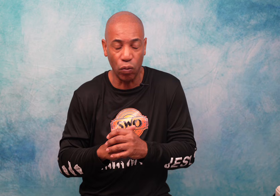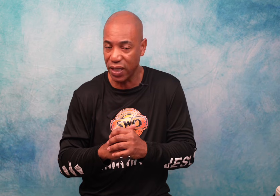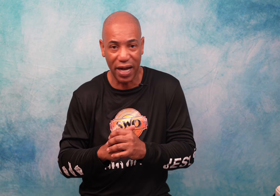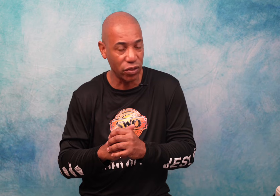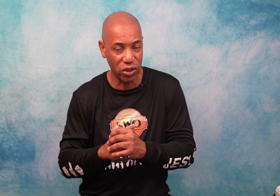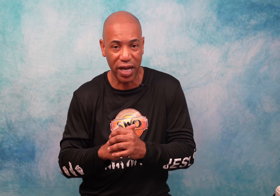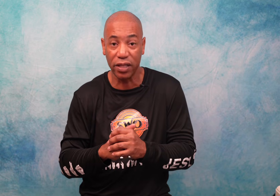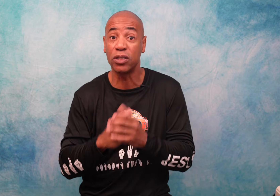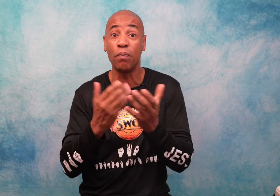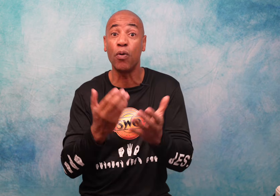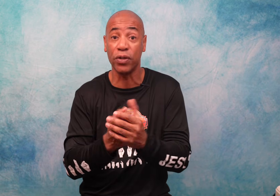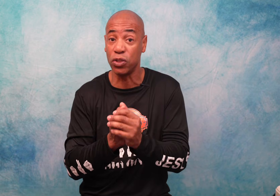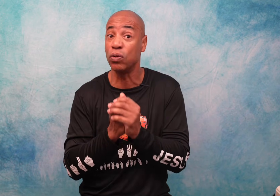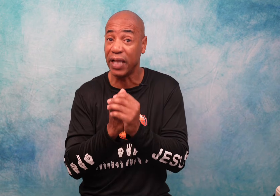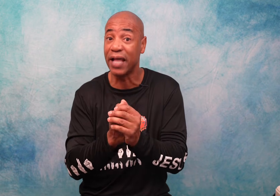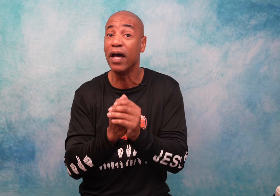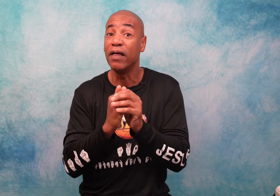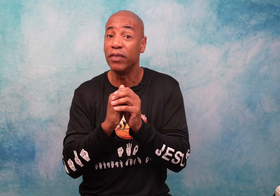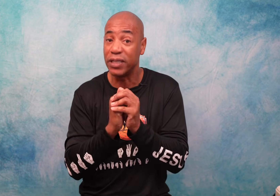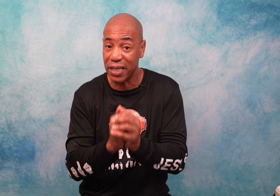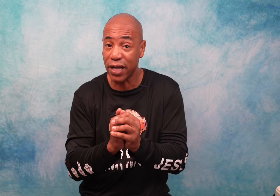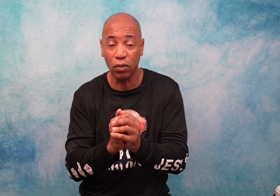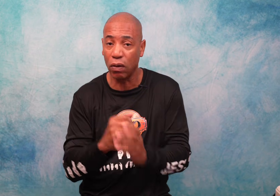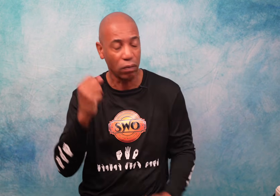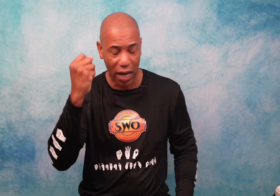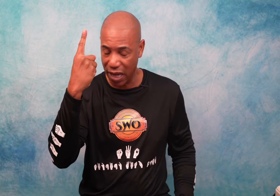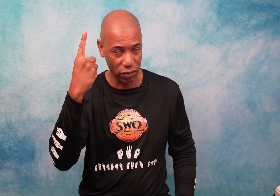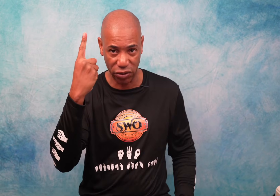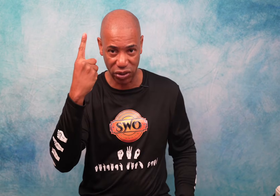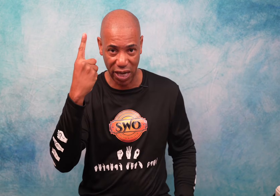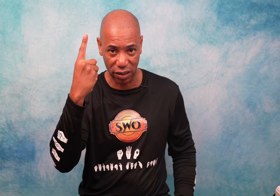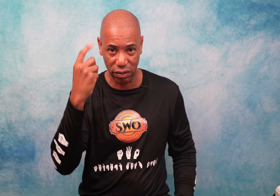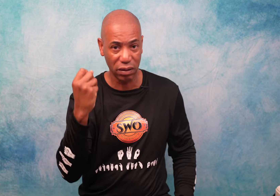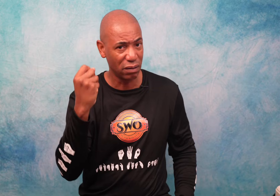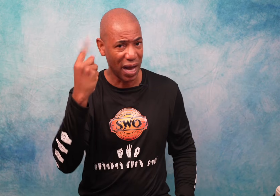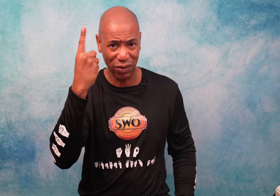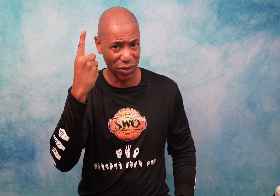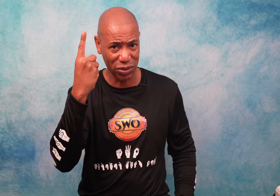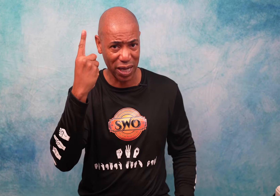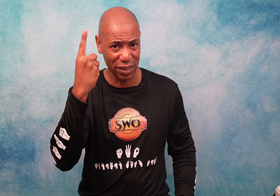not understand, and it's important that you let the signer know, I don't understand. I don't understand.